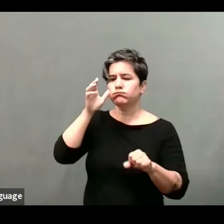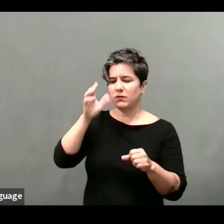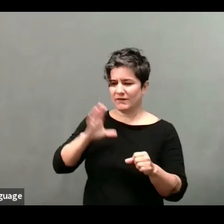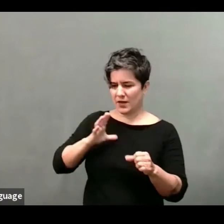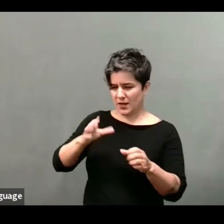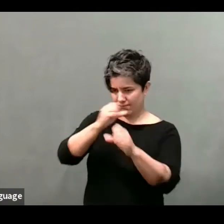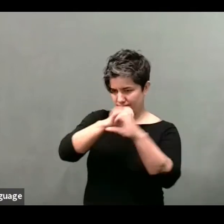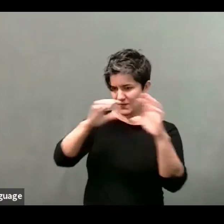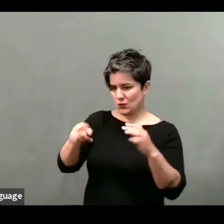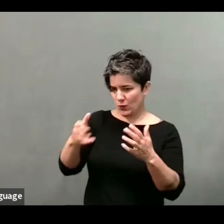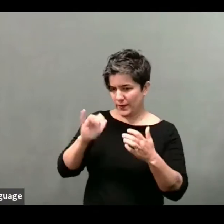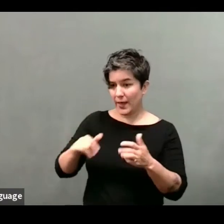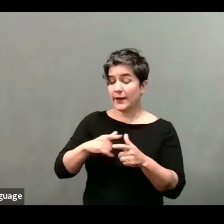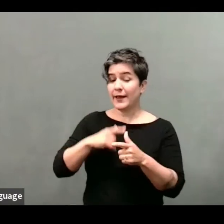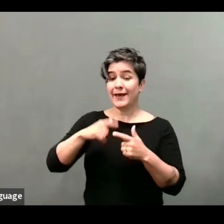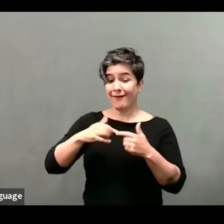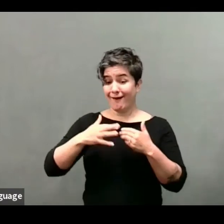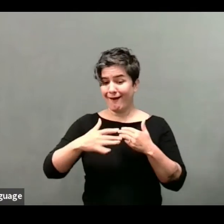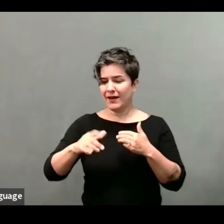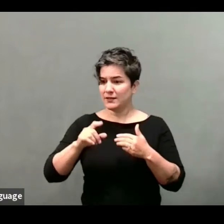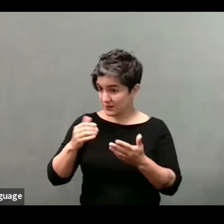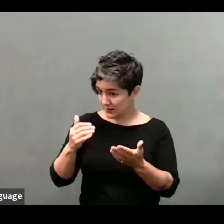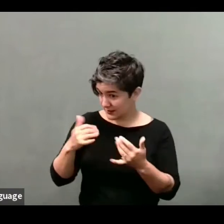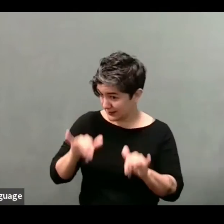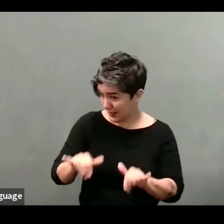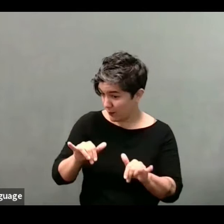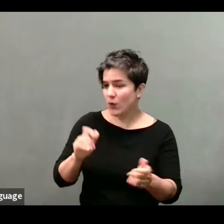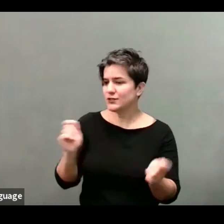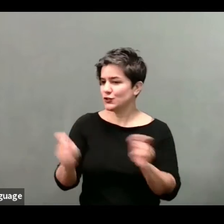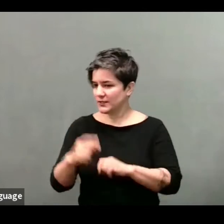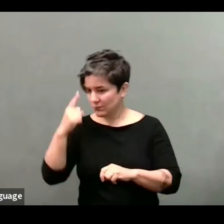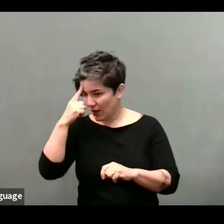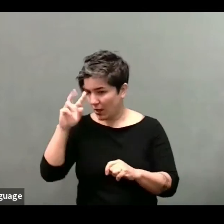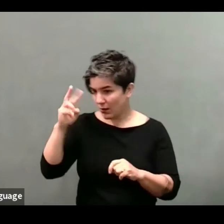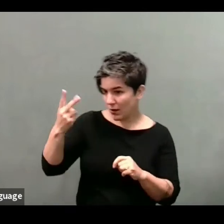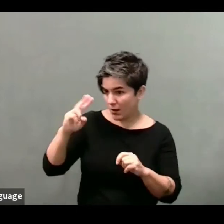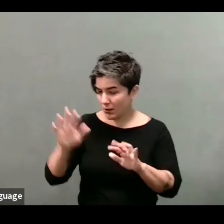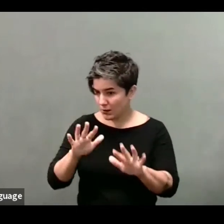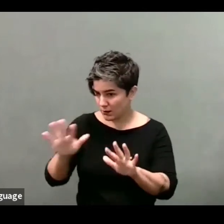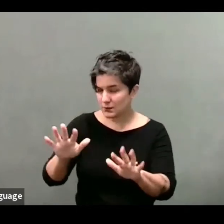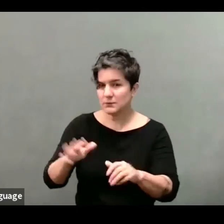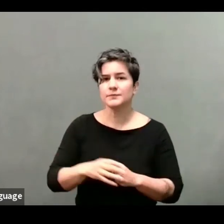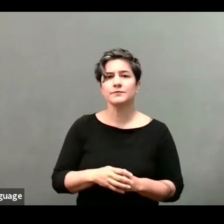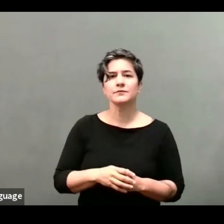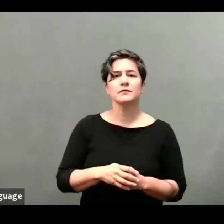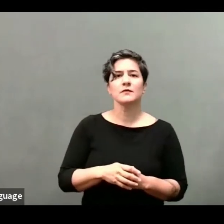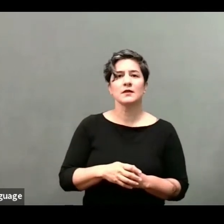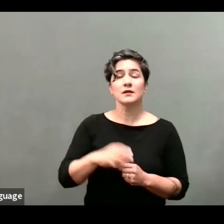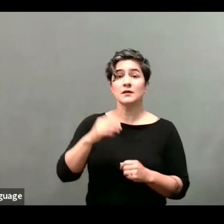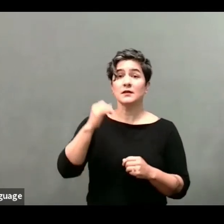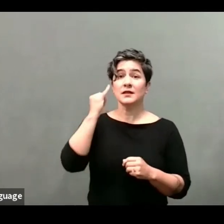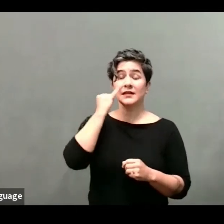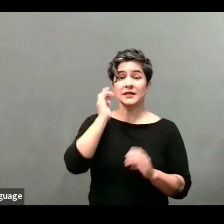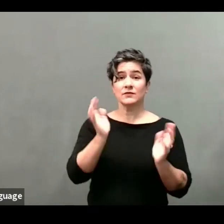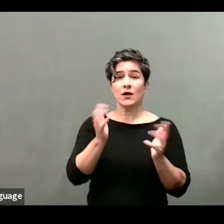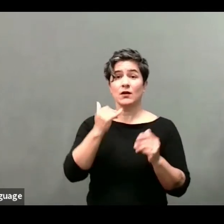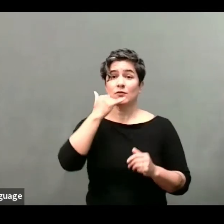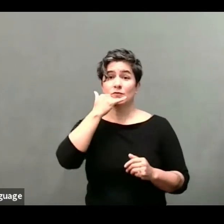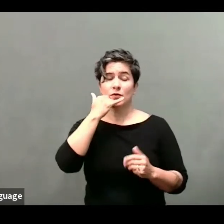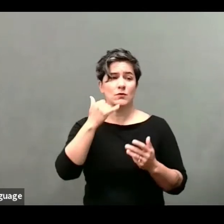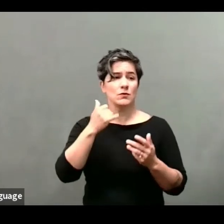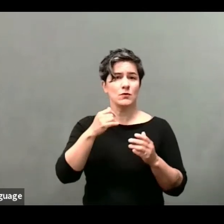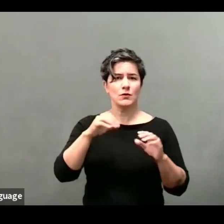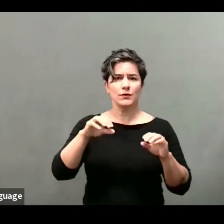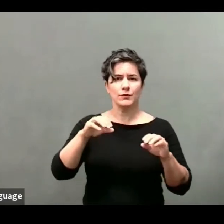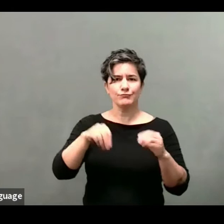keep asking and keep checking in. And so if you're talking with somebody on a crisis line about, what happens when I go to the